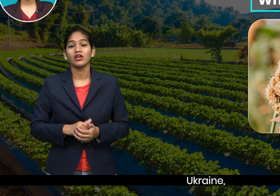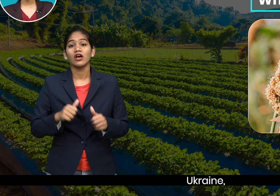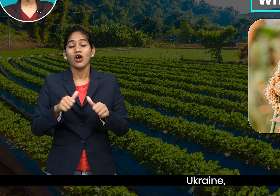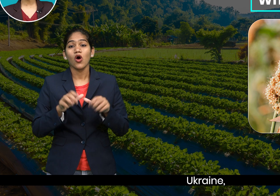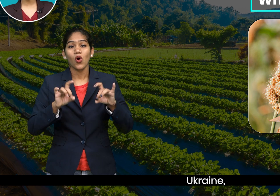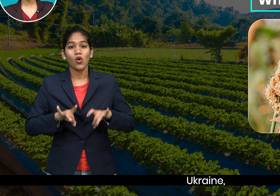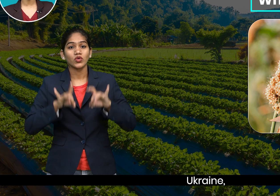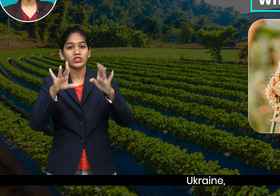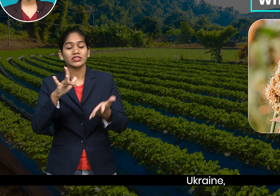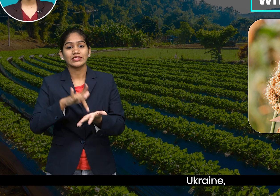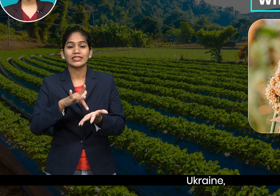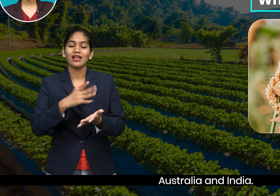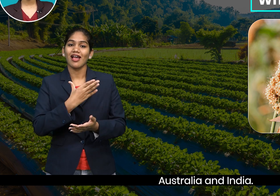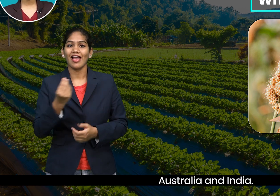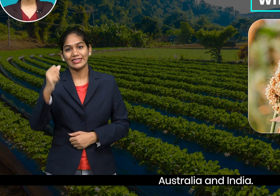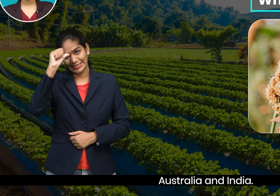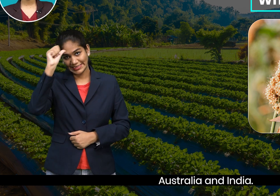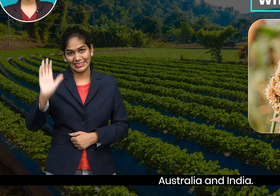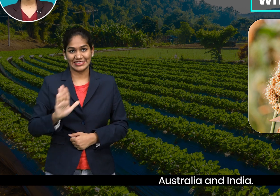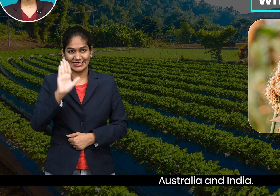Australia, and India.